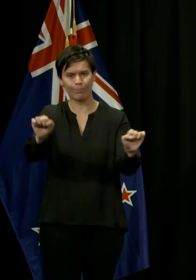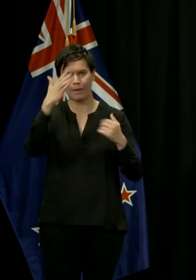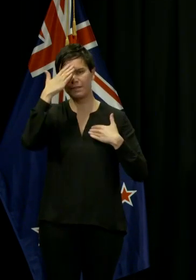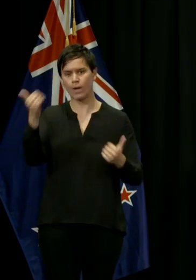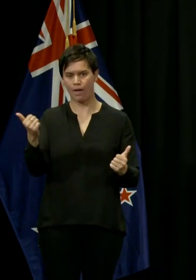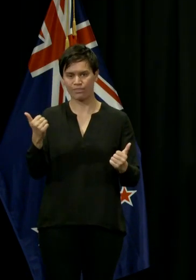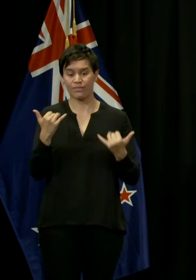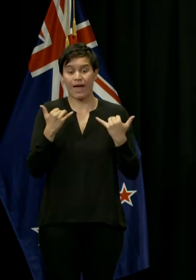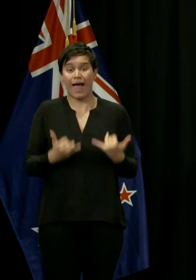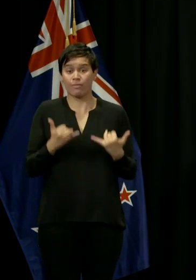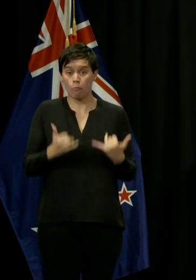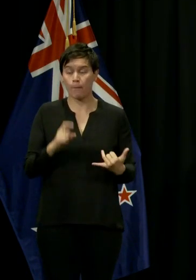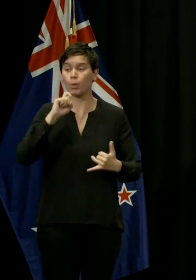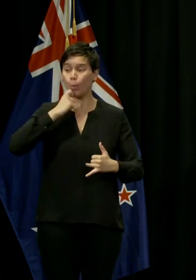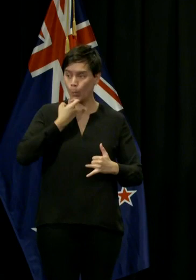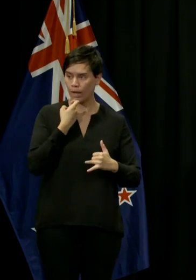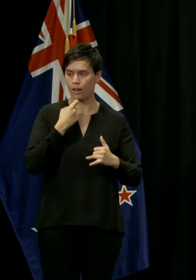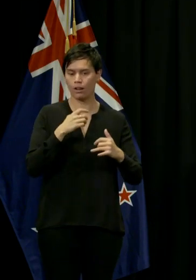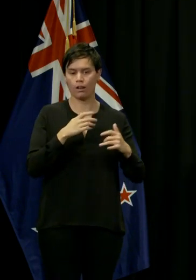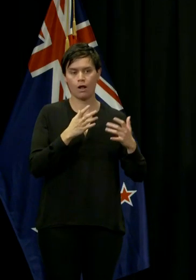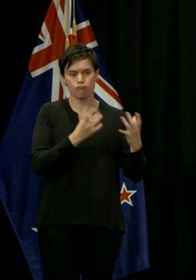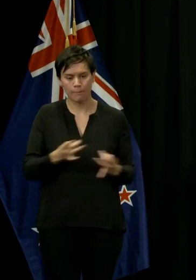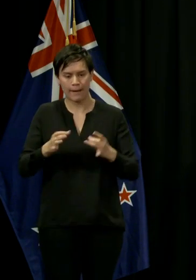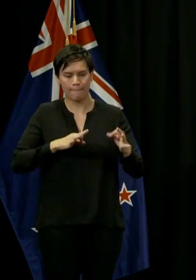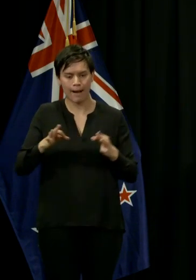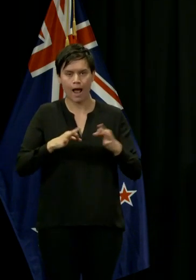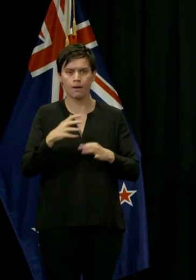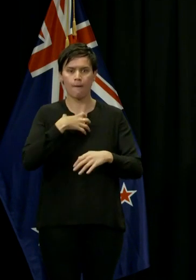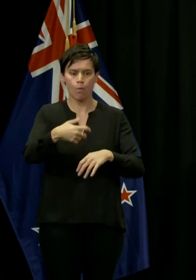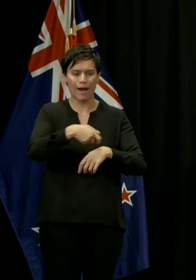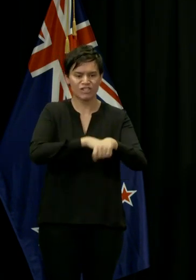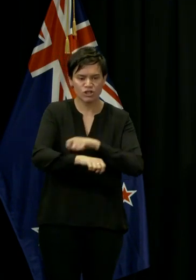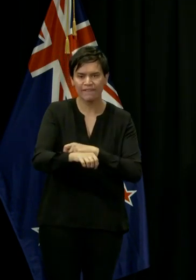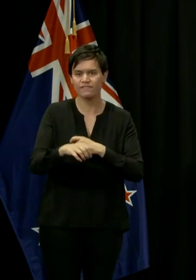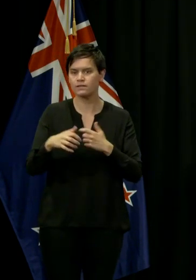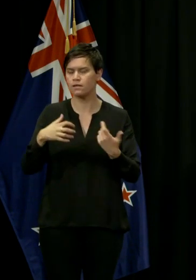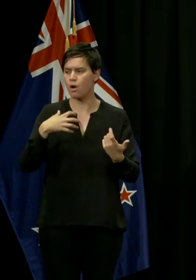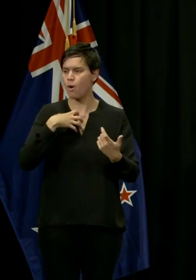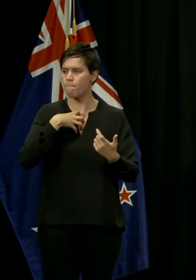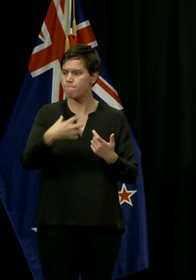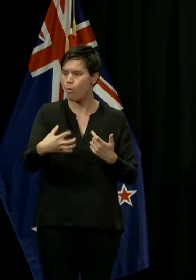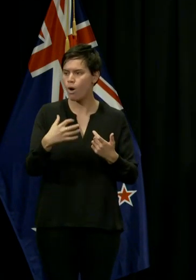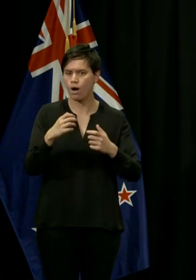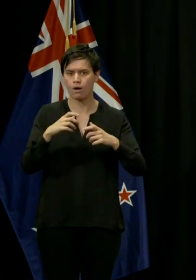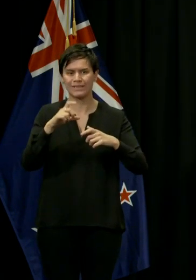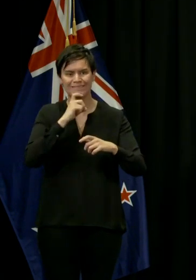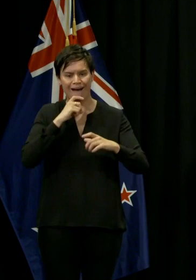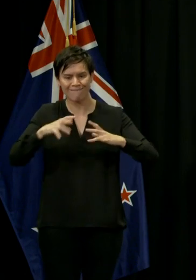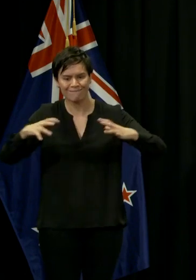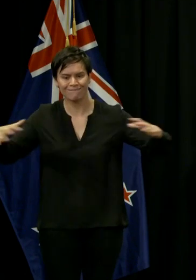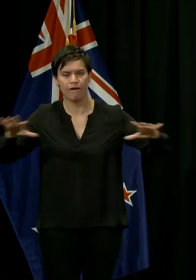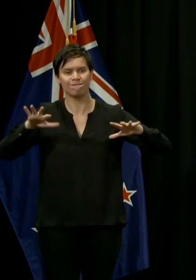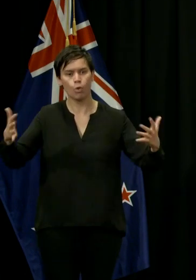support and initiatives as we go as well. Government will not shut down for those essential services and those essential